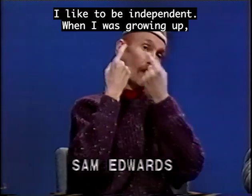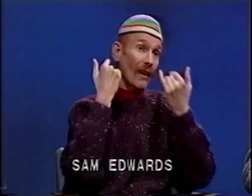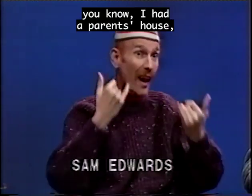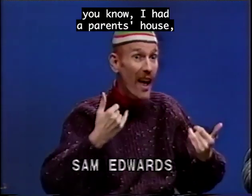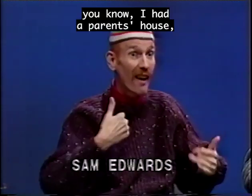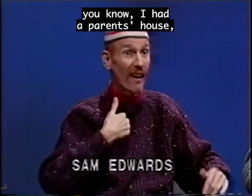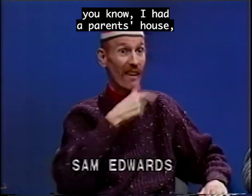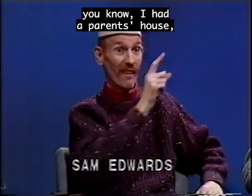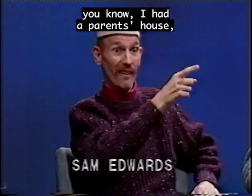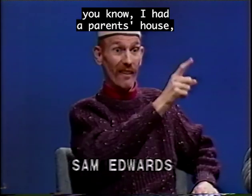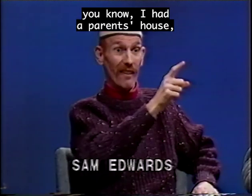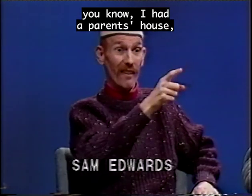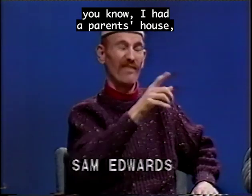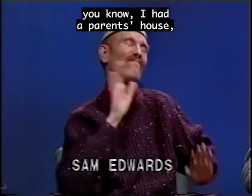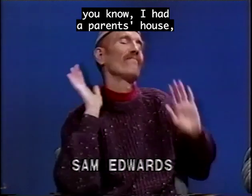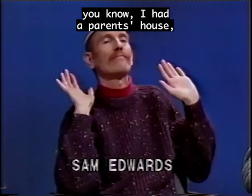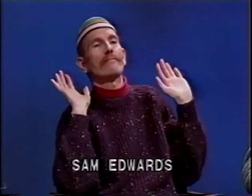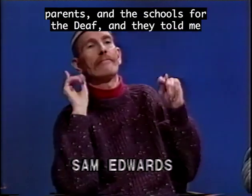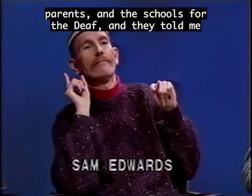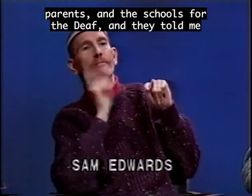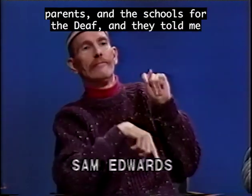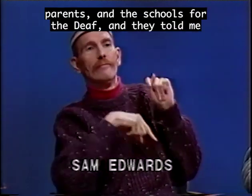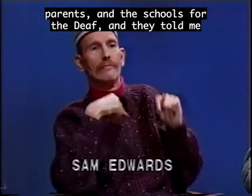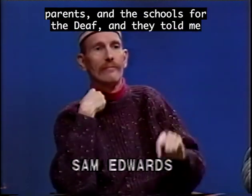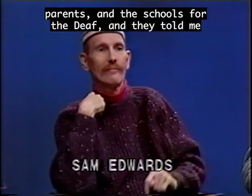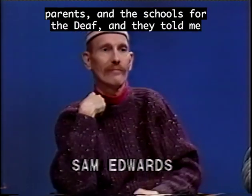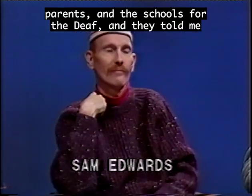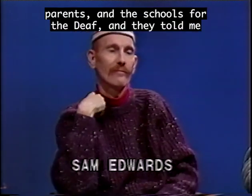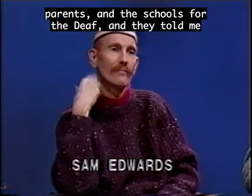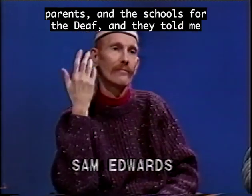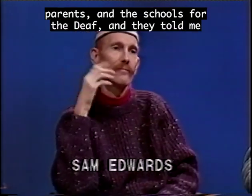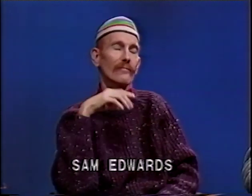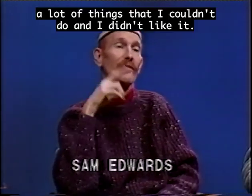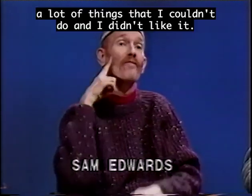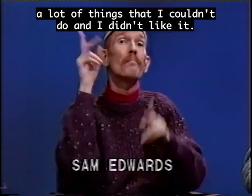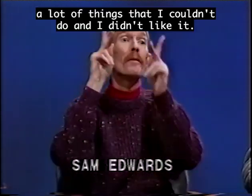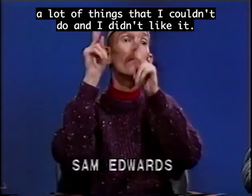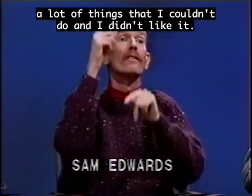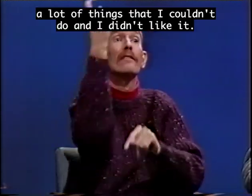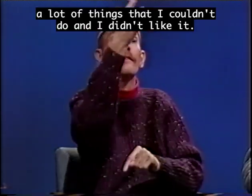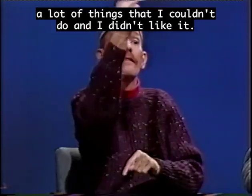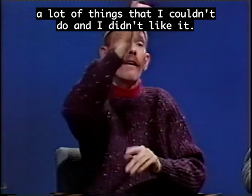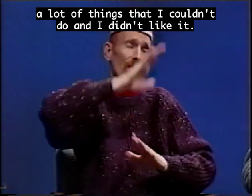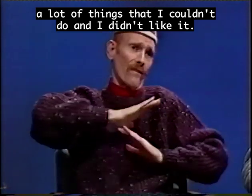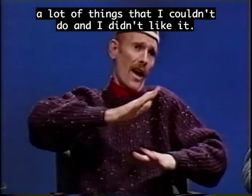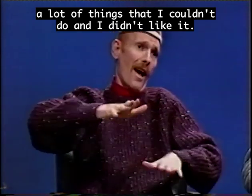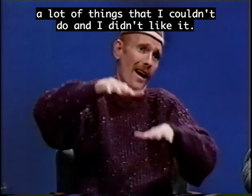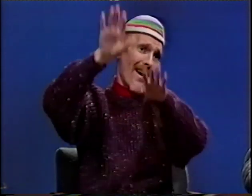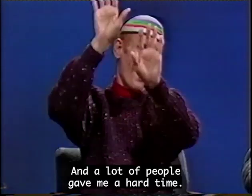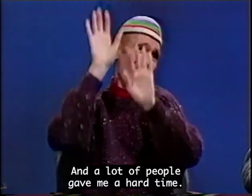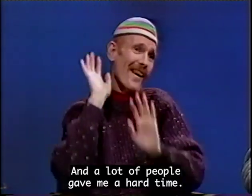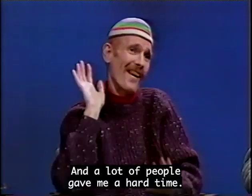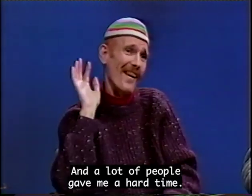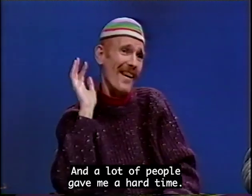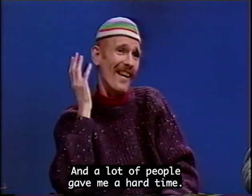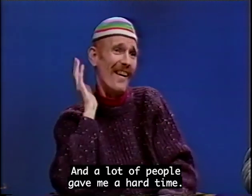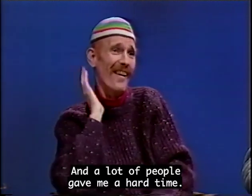you know, I had house parents in the schools for the deaf, and they told me a lot of things that I couldn't do, and I didn't like it. And a lot of people gave me a hard